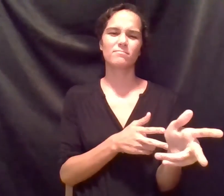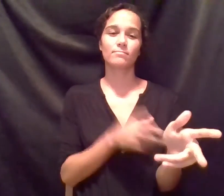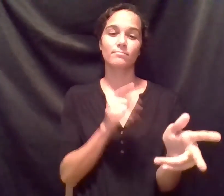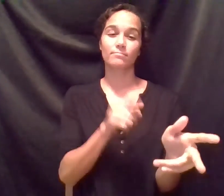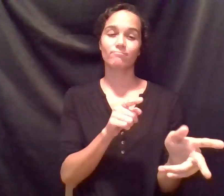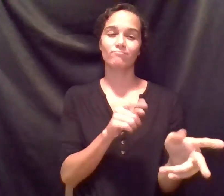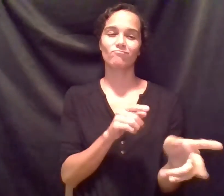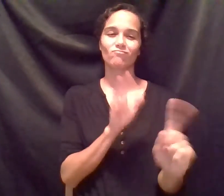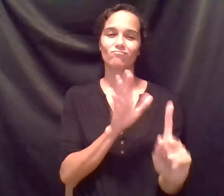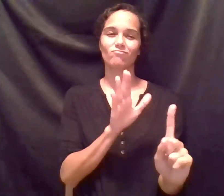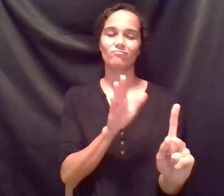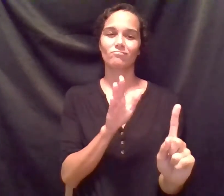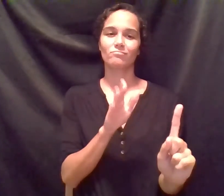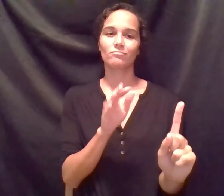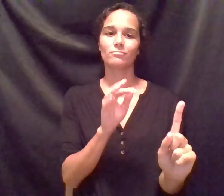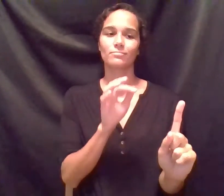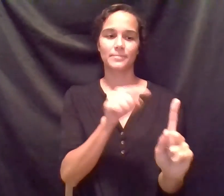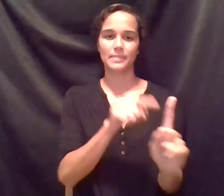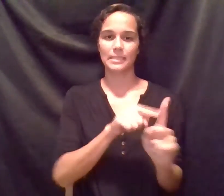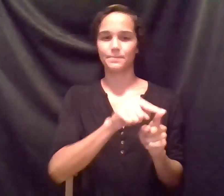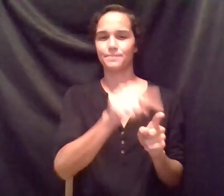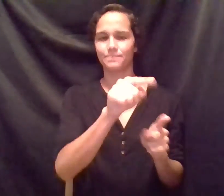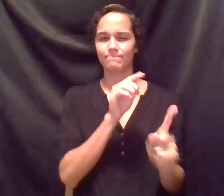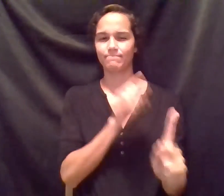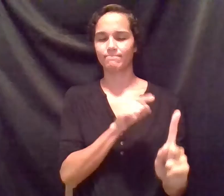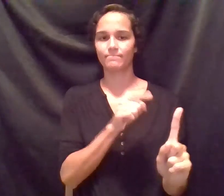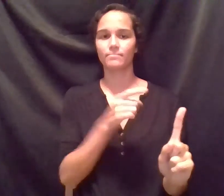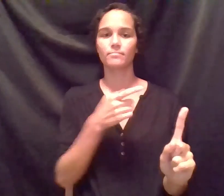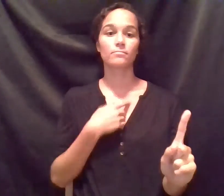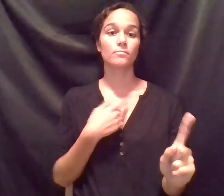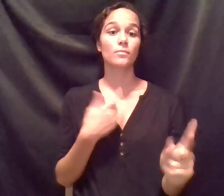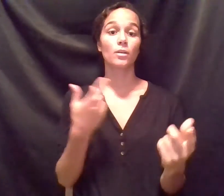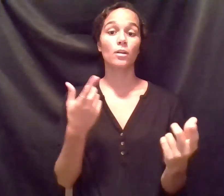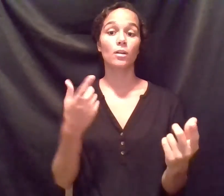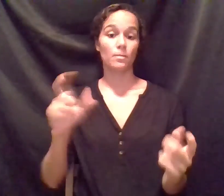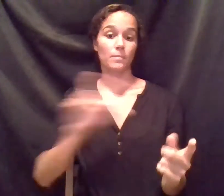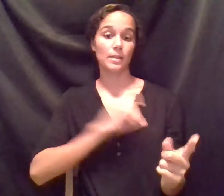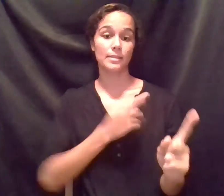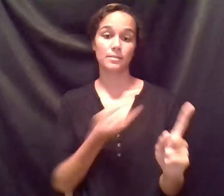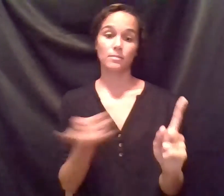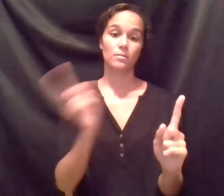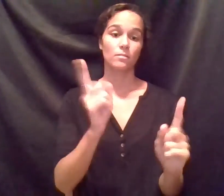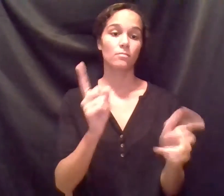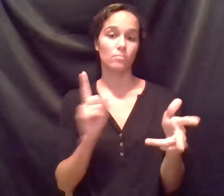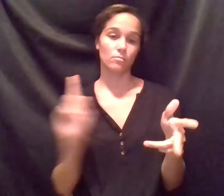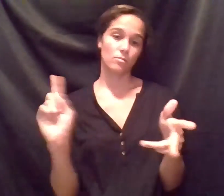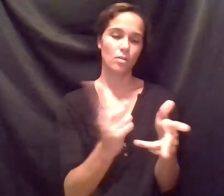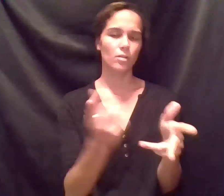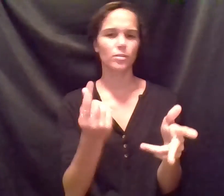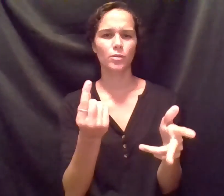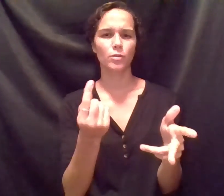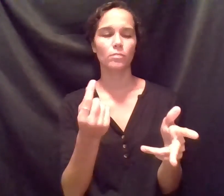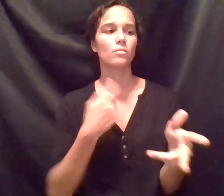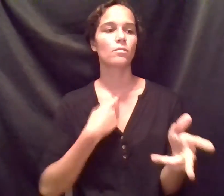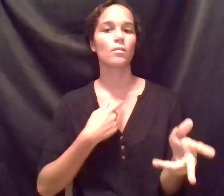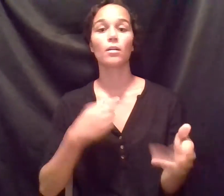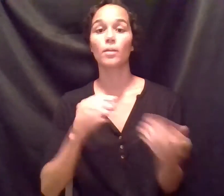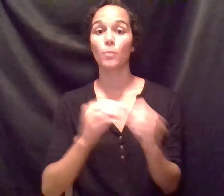Number one, they get to demand your license, registration, and insurance. If you do not provide that for them, you are